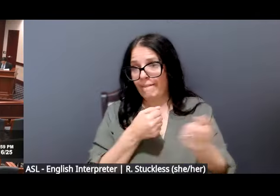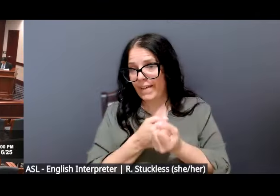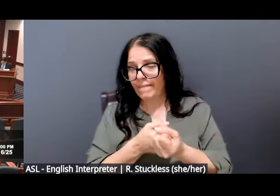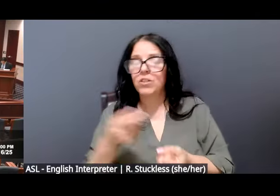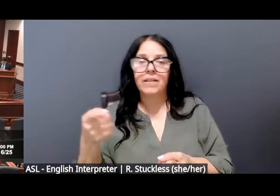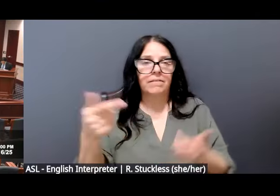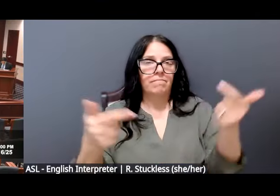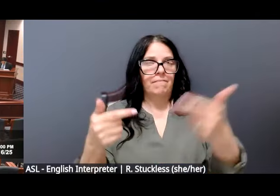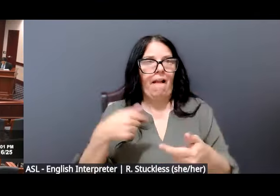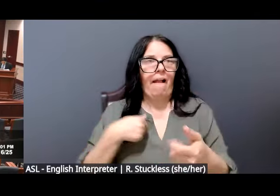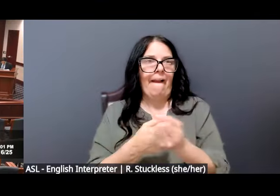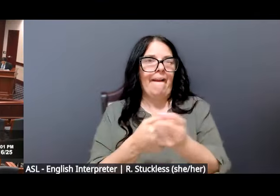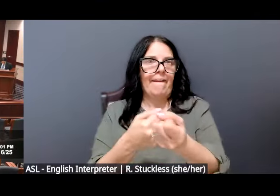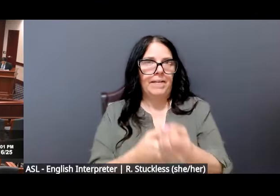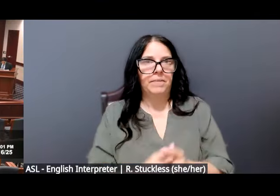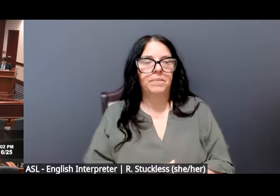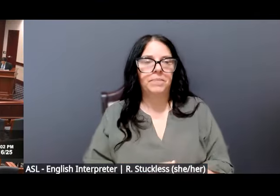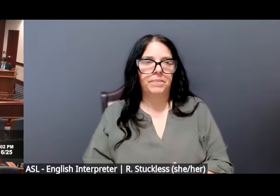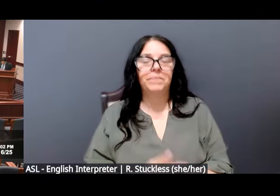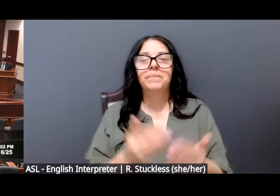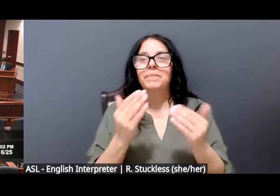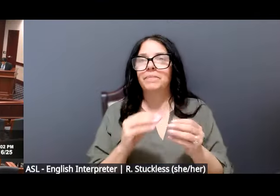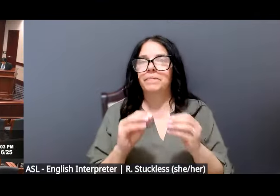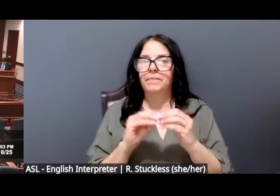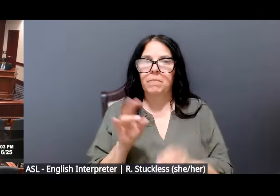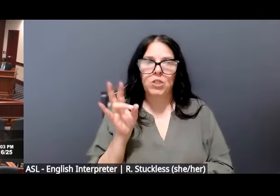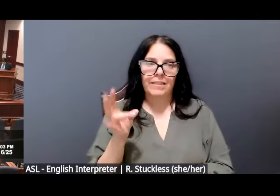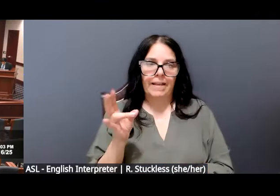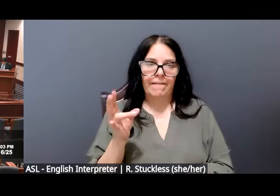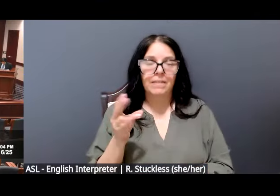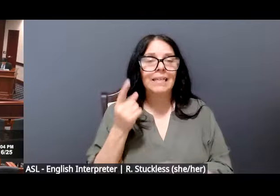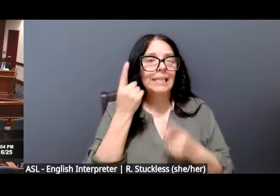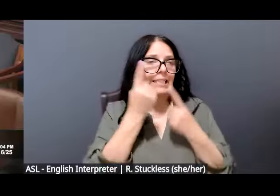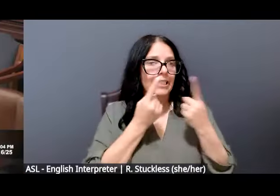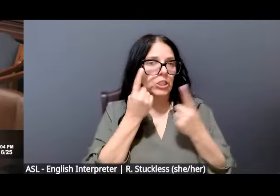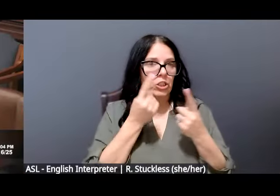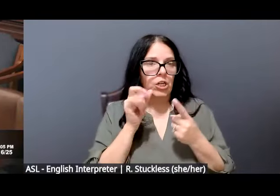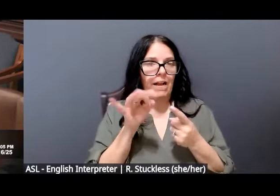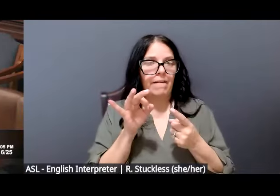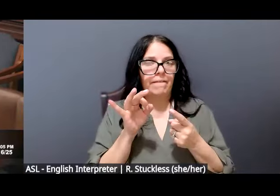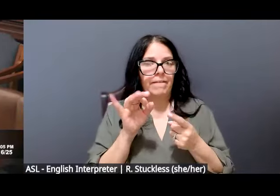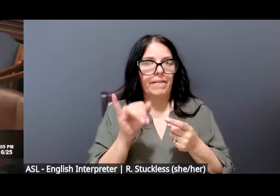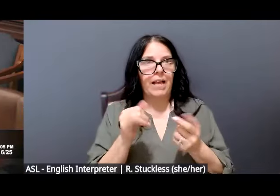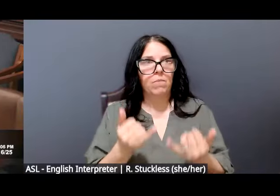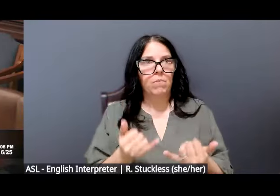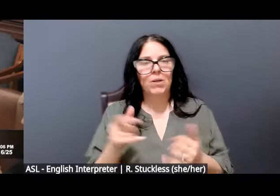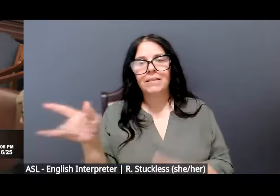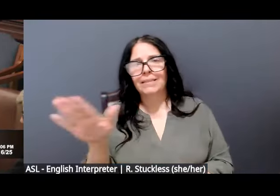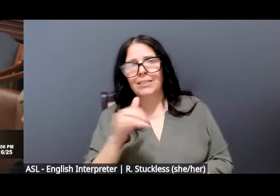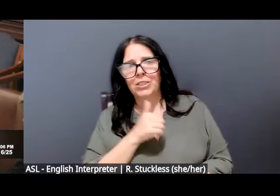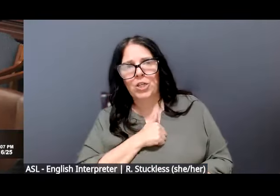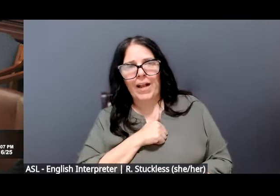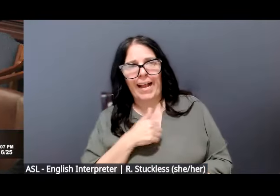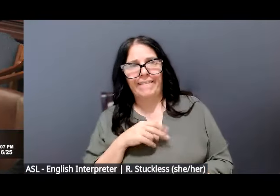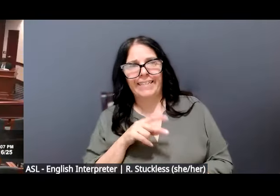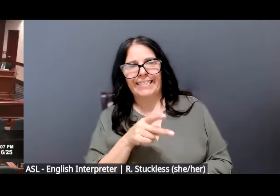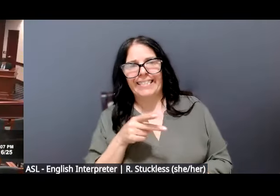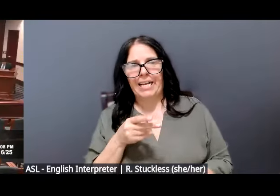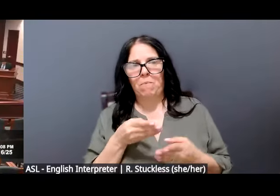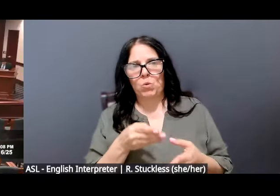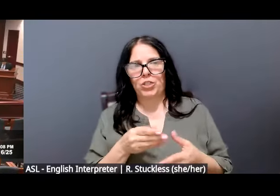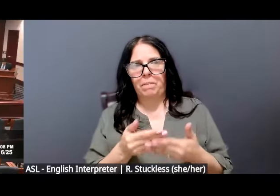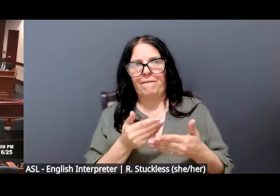Aye. Number 7, consideration of the proposed de minimis I need a second one. Second Yep, there's a second motion as well before we move